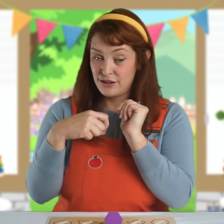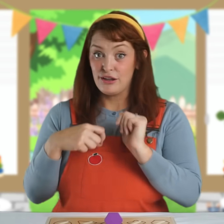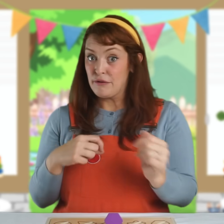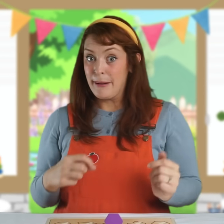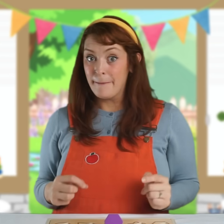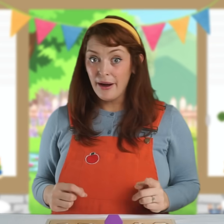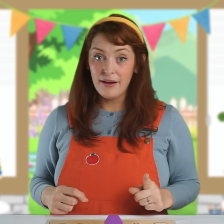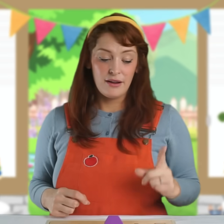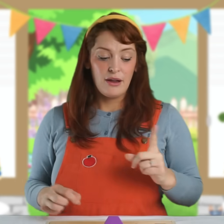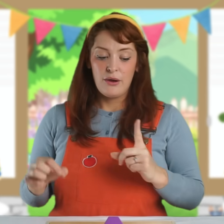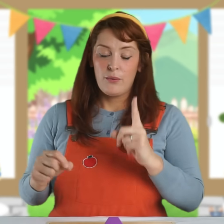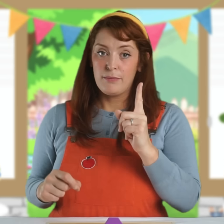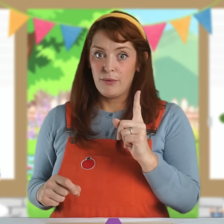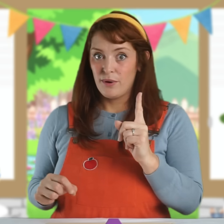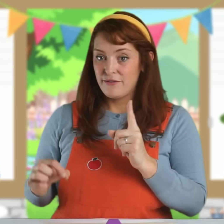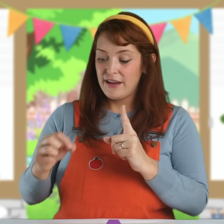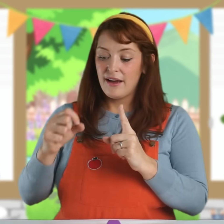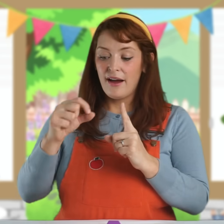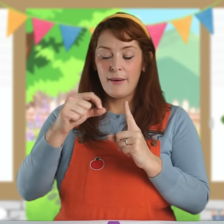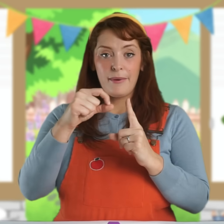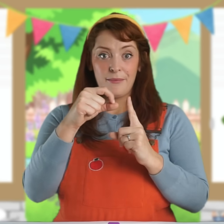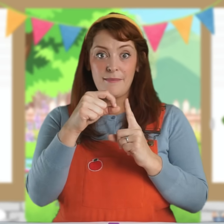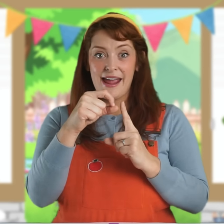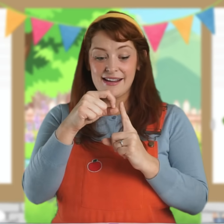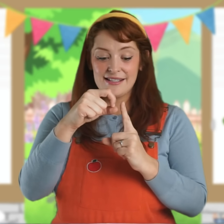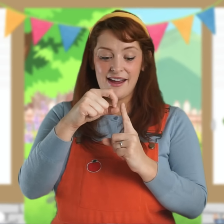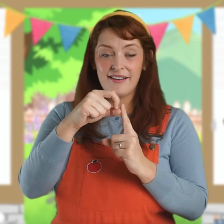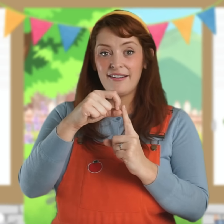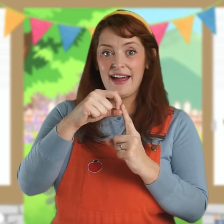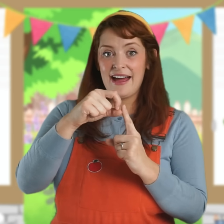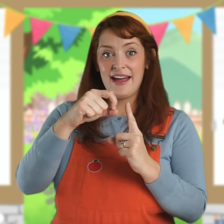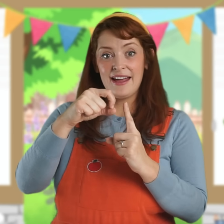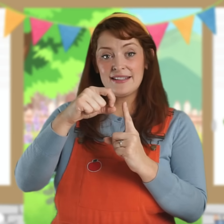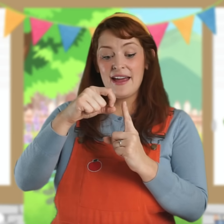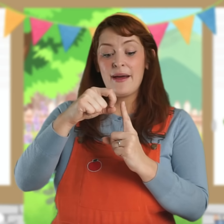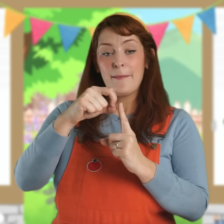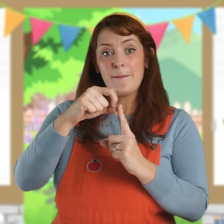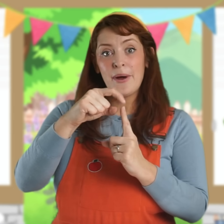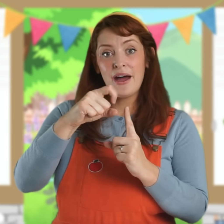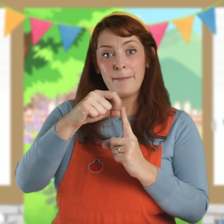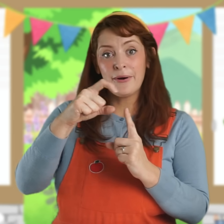you remember? We put one finger up, we make a circle, and purple.